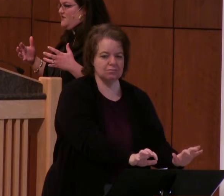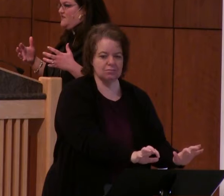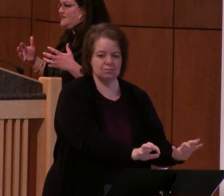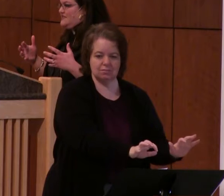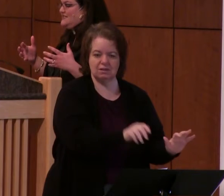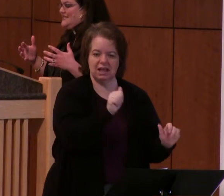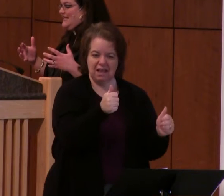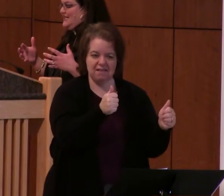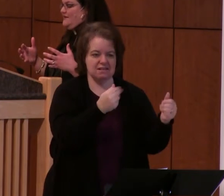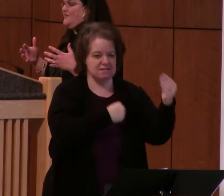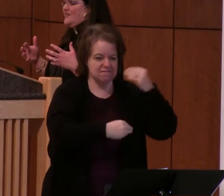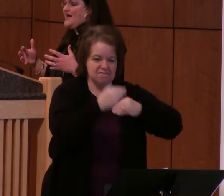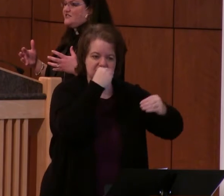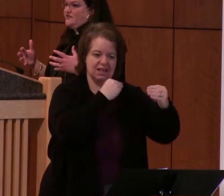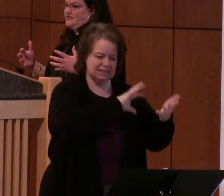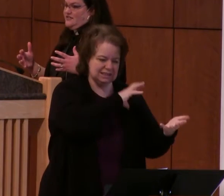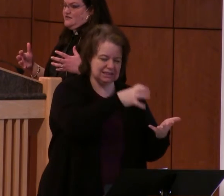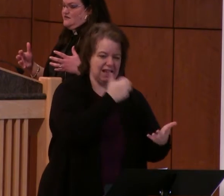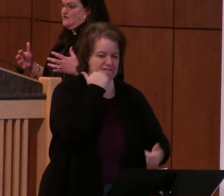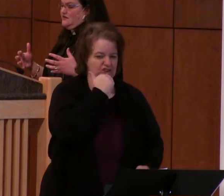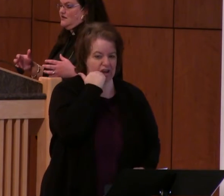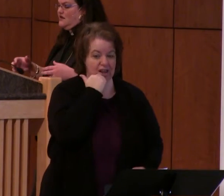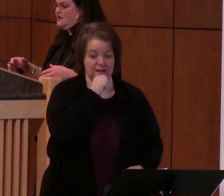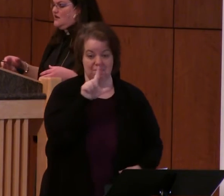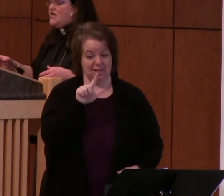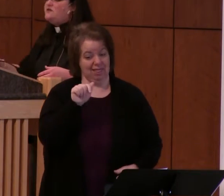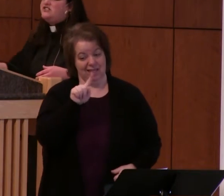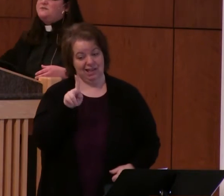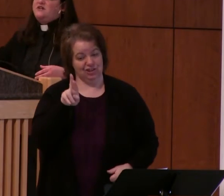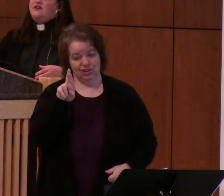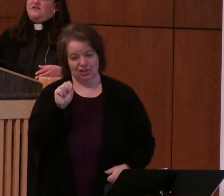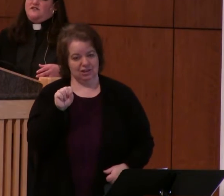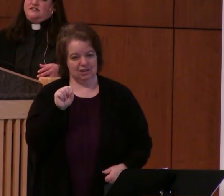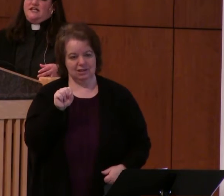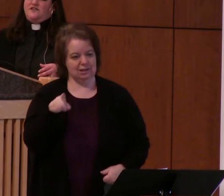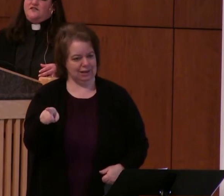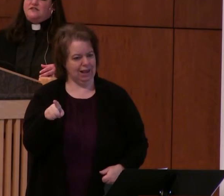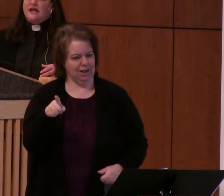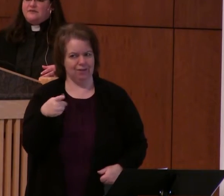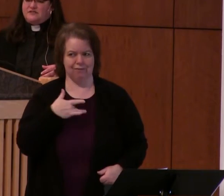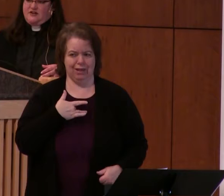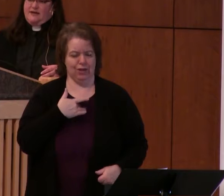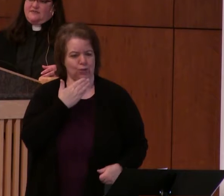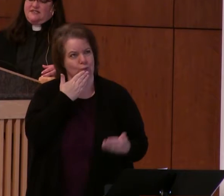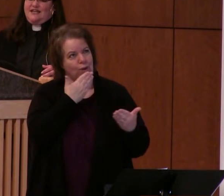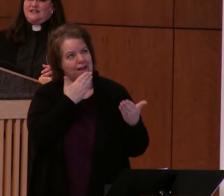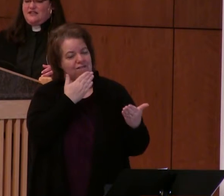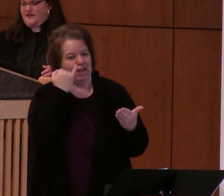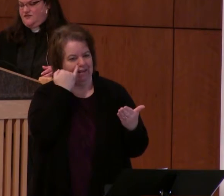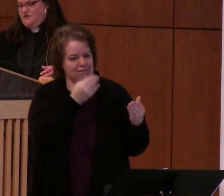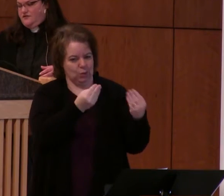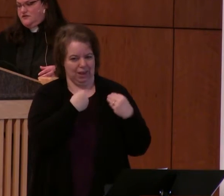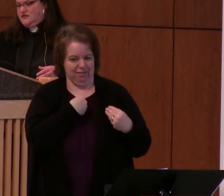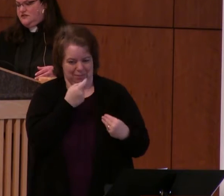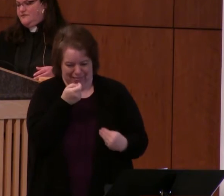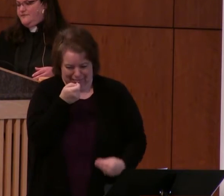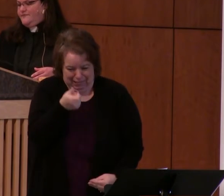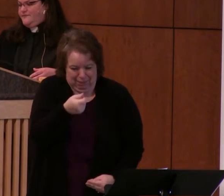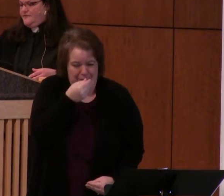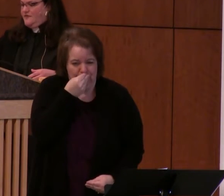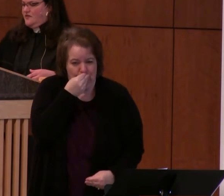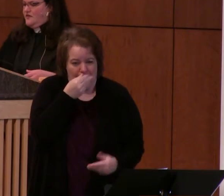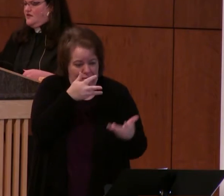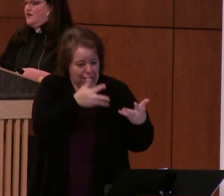He's able to feast daily. But Lazarus, he would just be grateful to get a few table scraps, to get the leftovers.